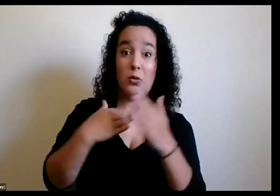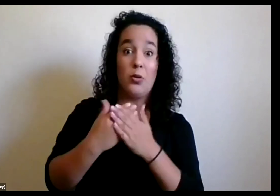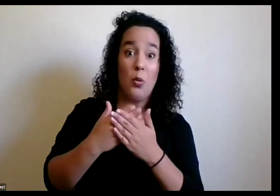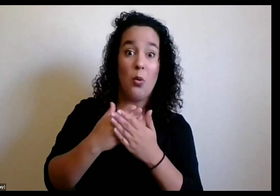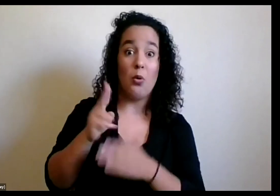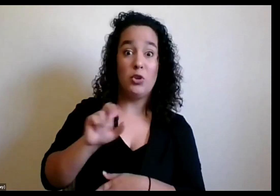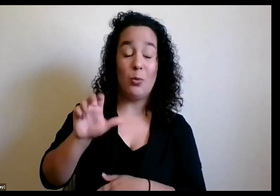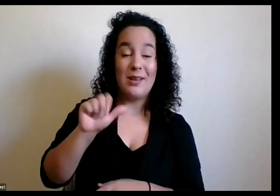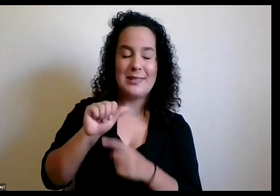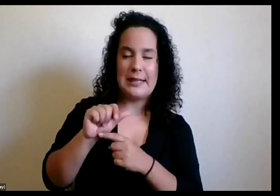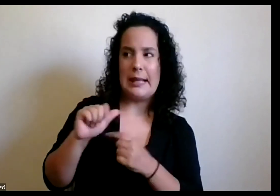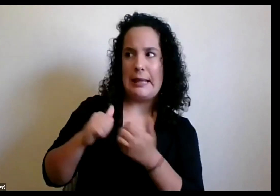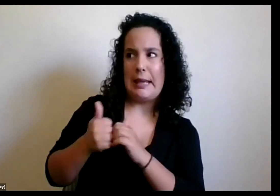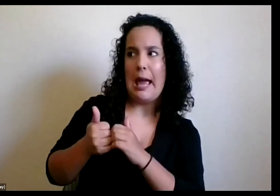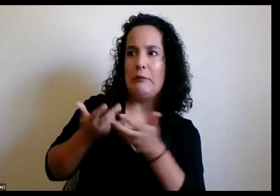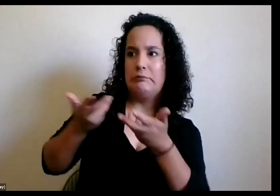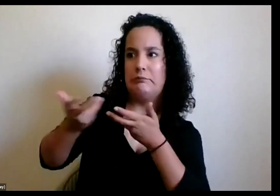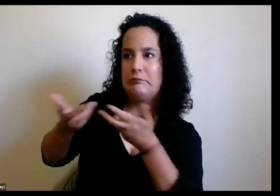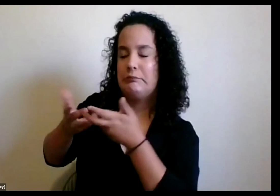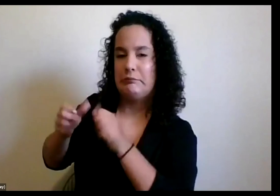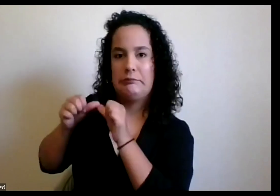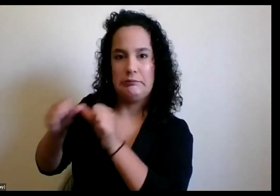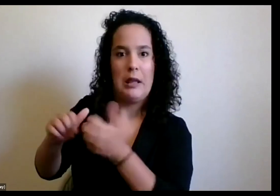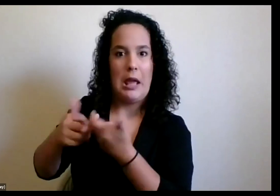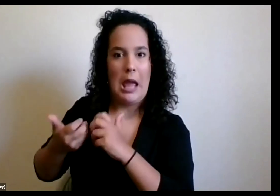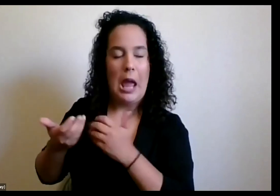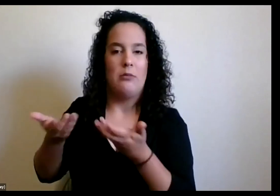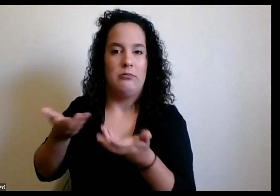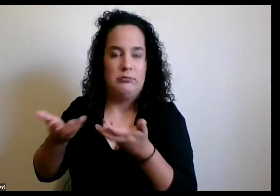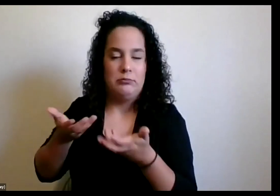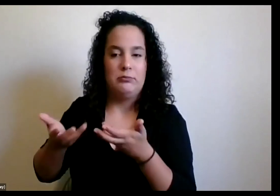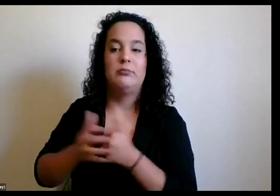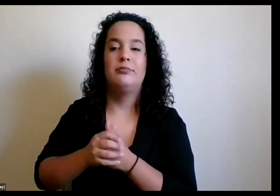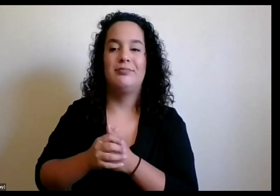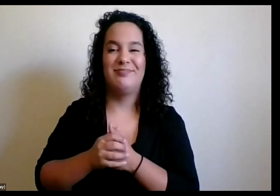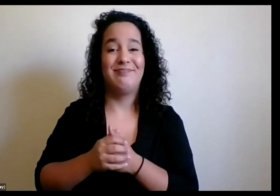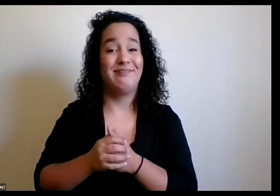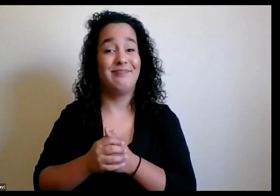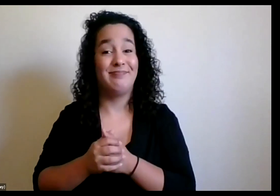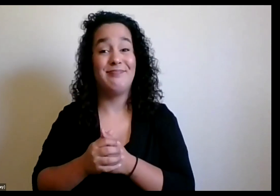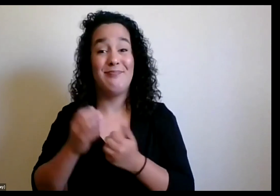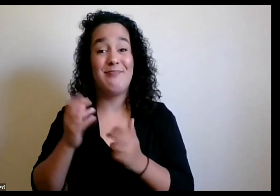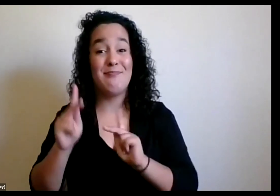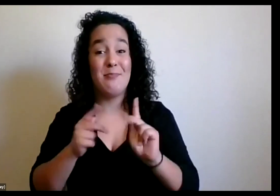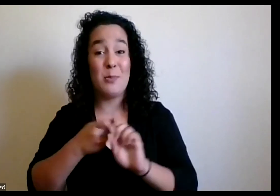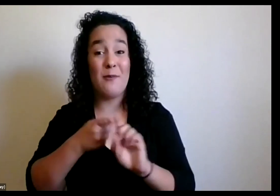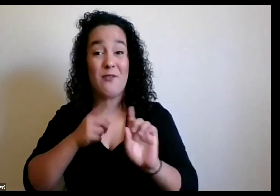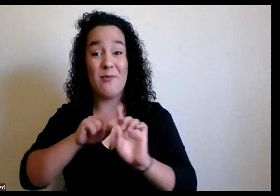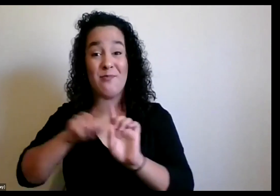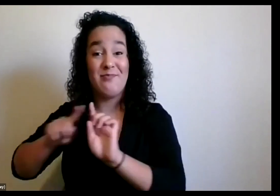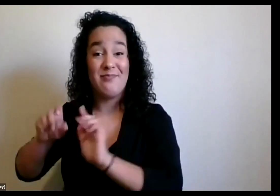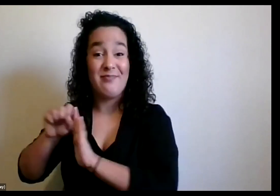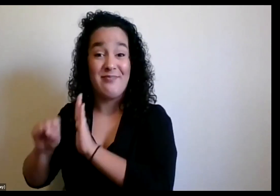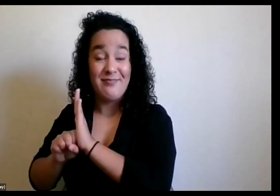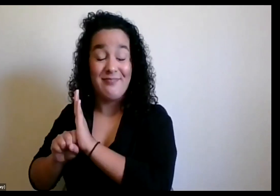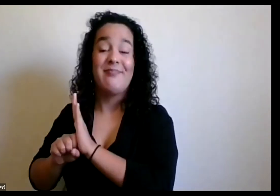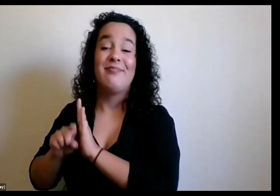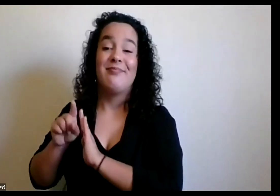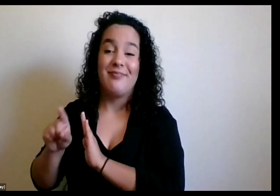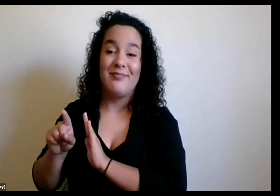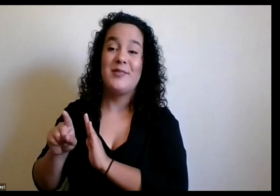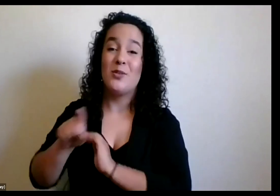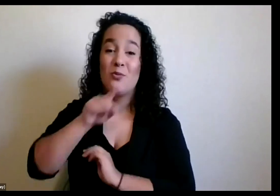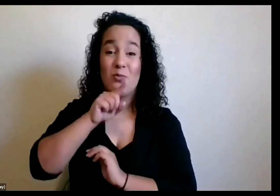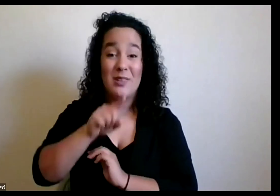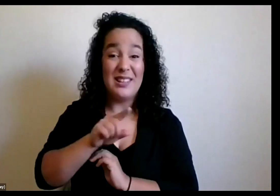California is responsible in part for working with folks all across the state, and they've got to be thinking about that sort of larger messaging frame.